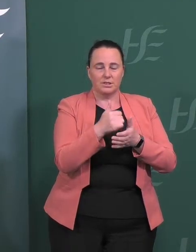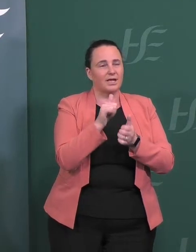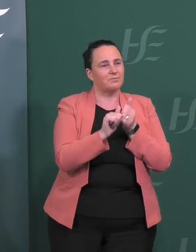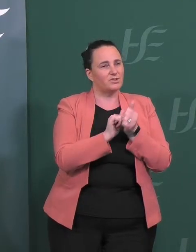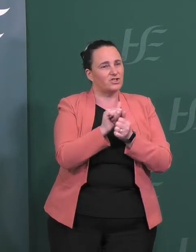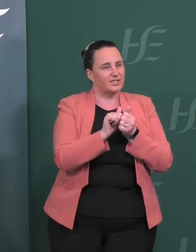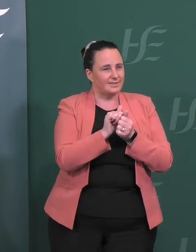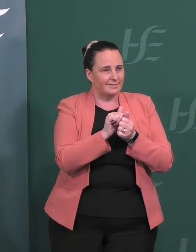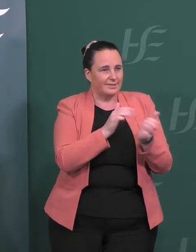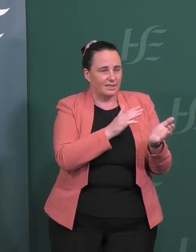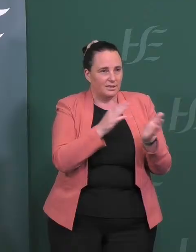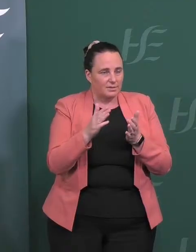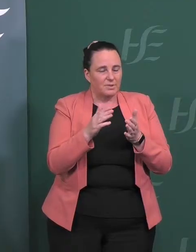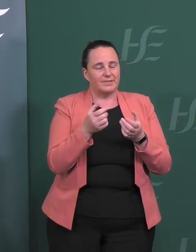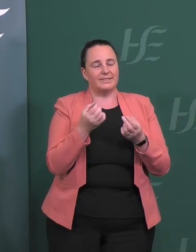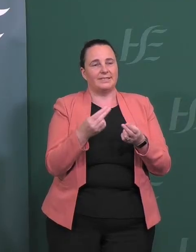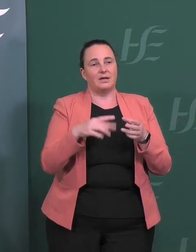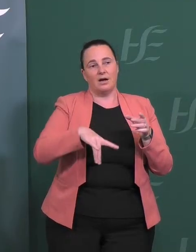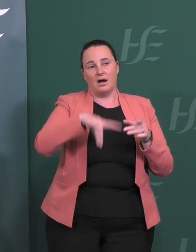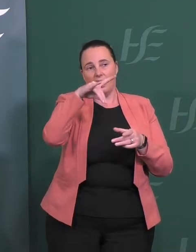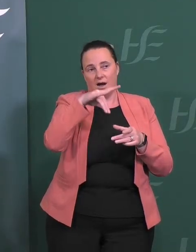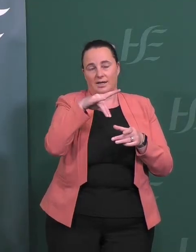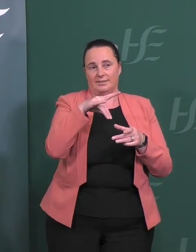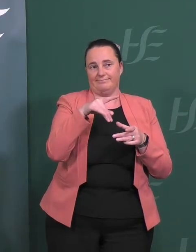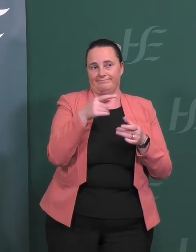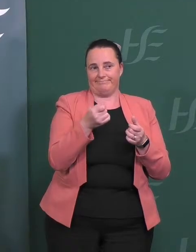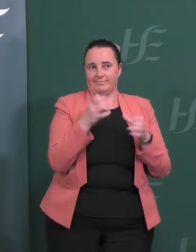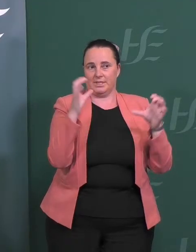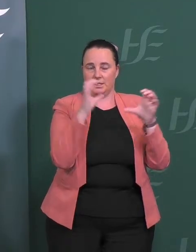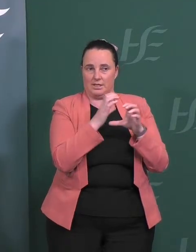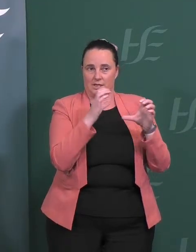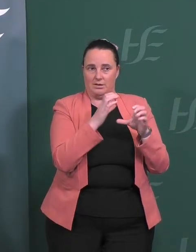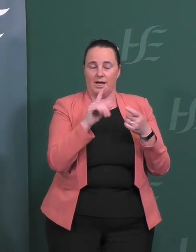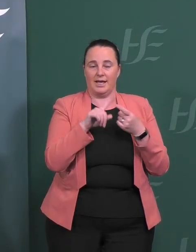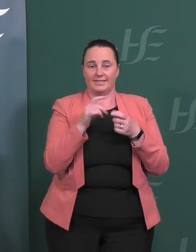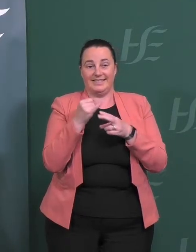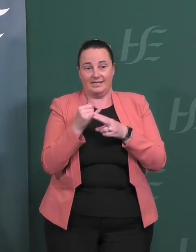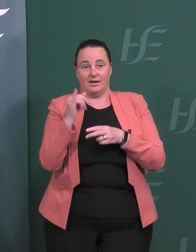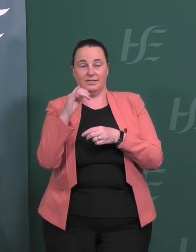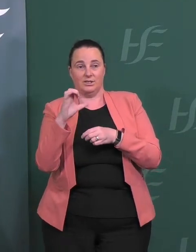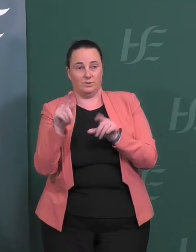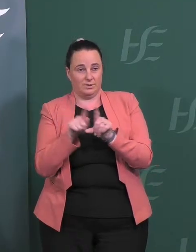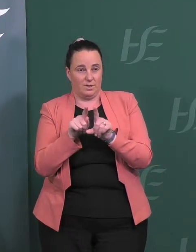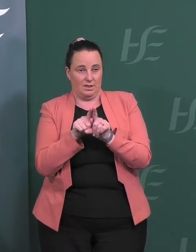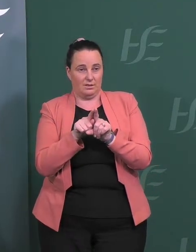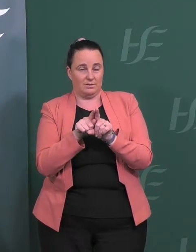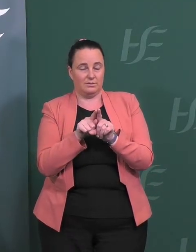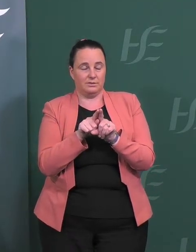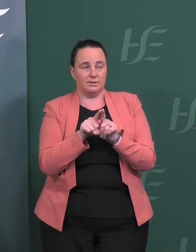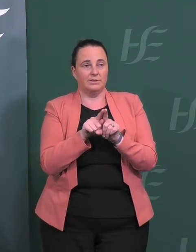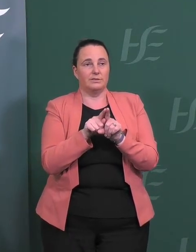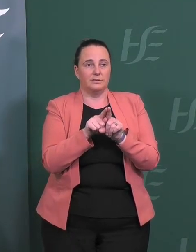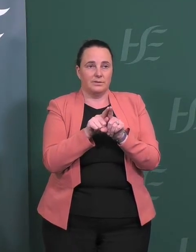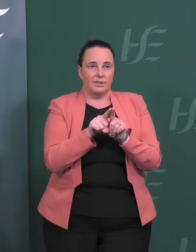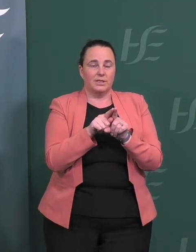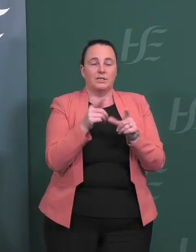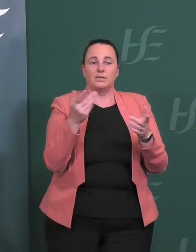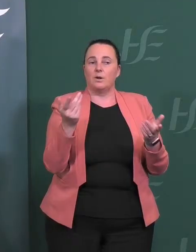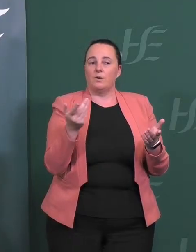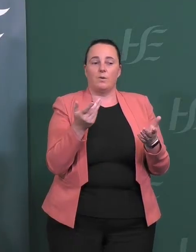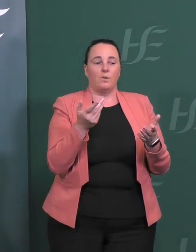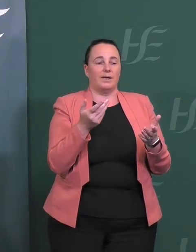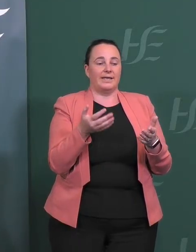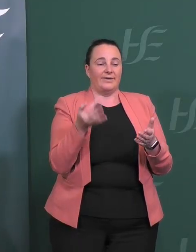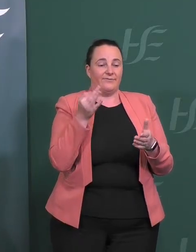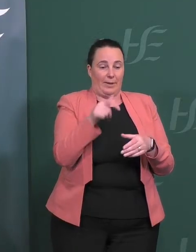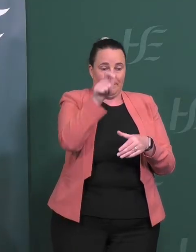ICU and needing high acuity care, and indeed in ICUs themselves. So regardless if a patient is admitted